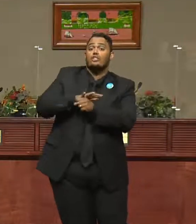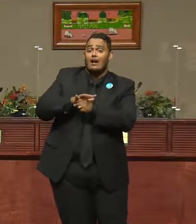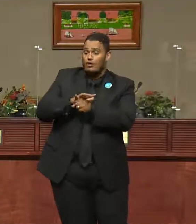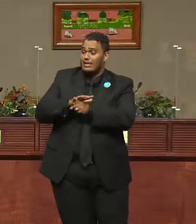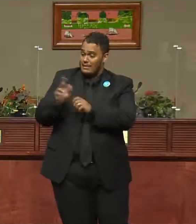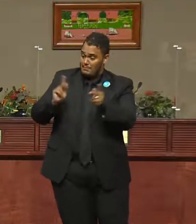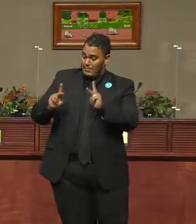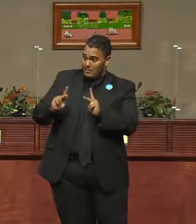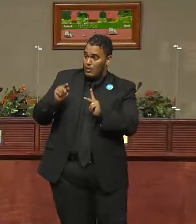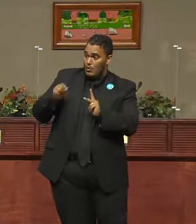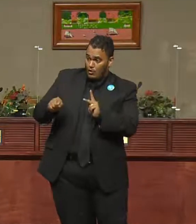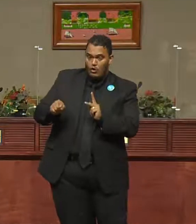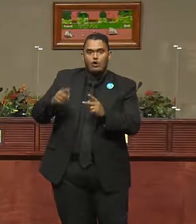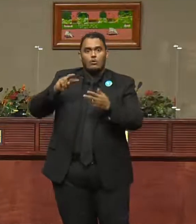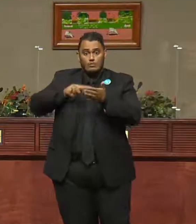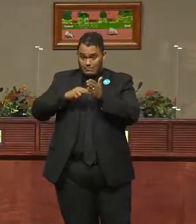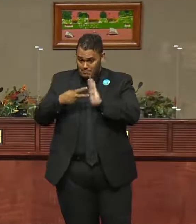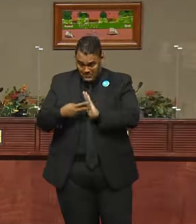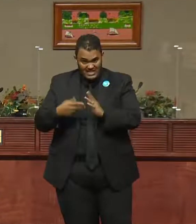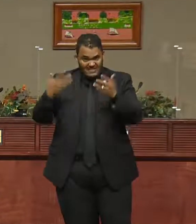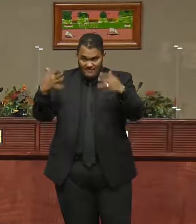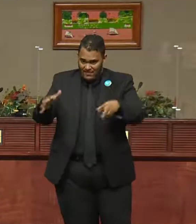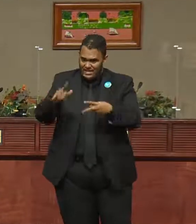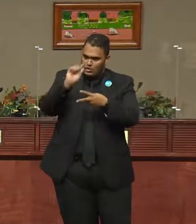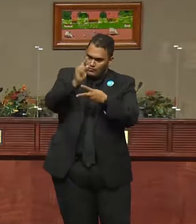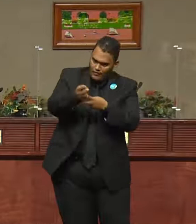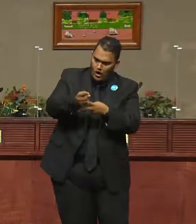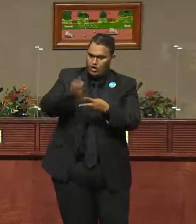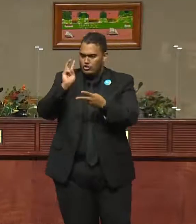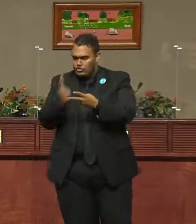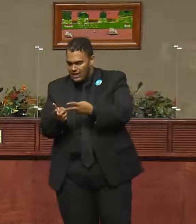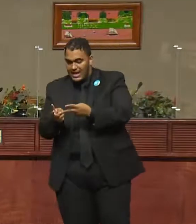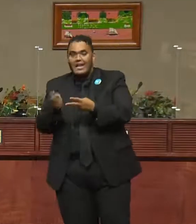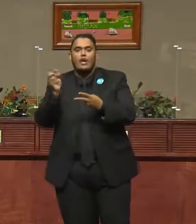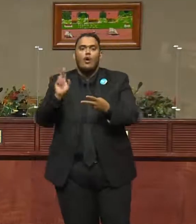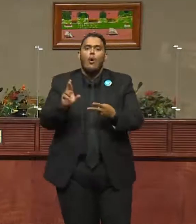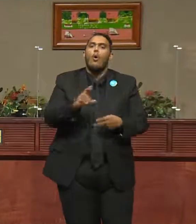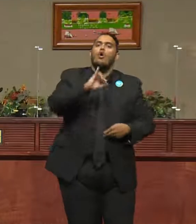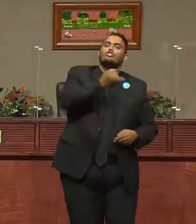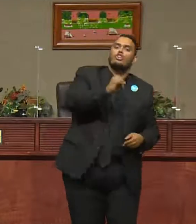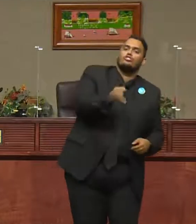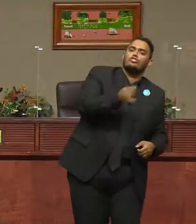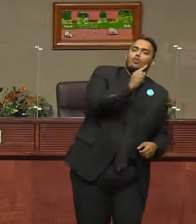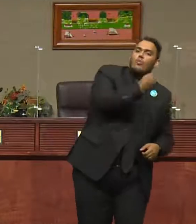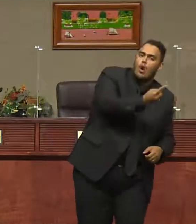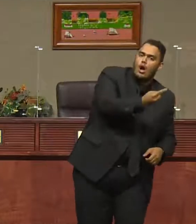mean first and second, or Johnson & Johnson,